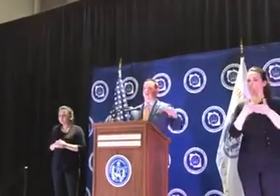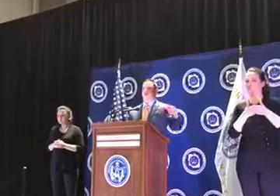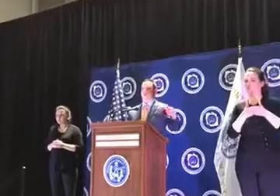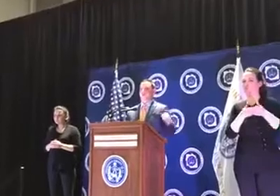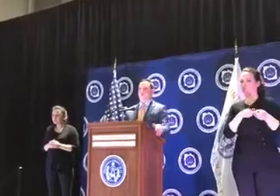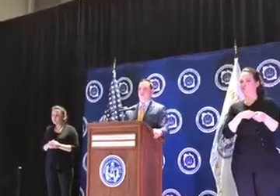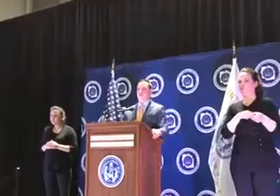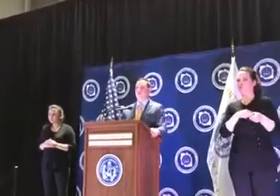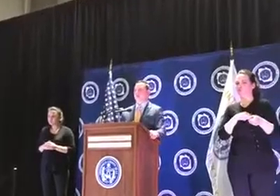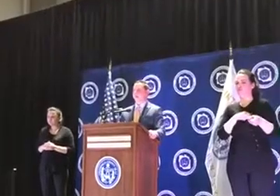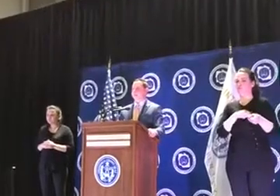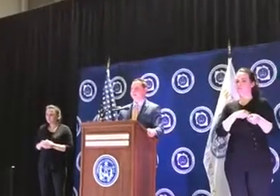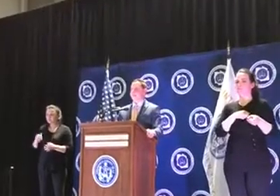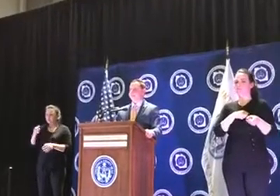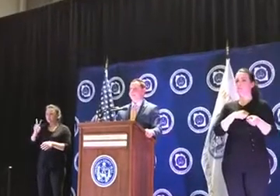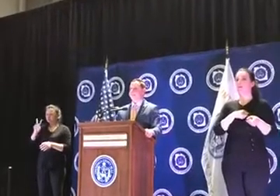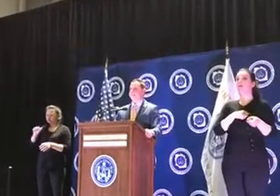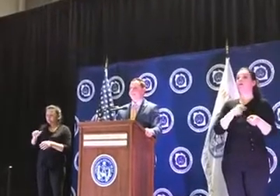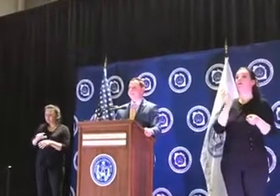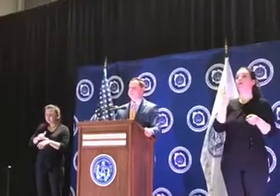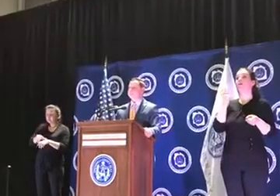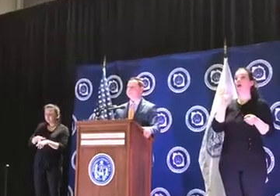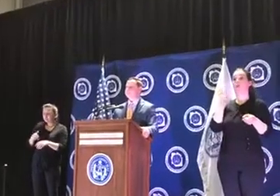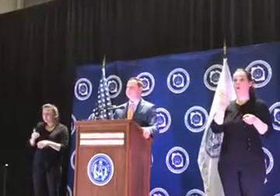steady performance under that.